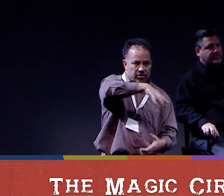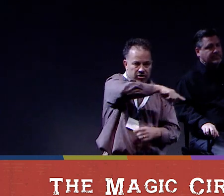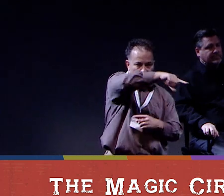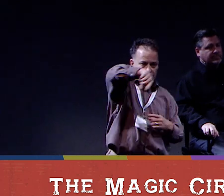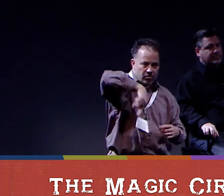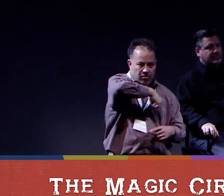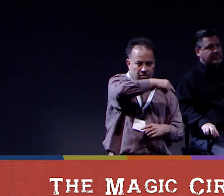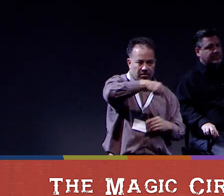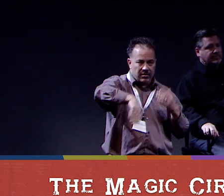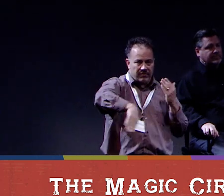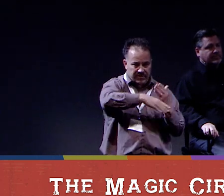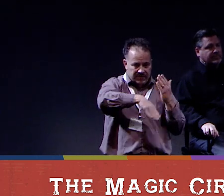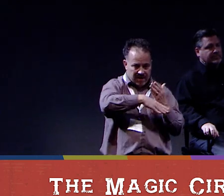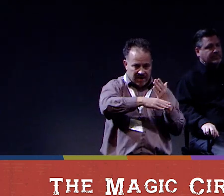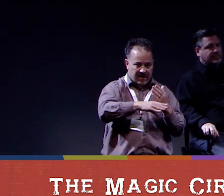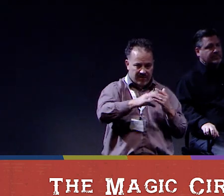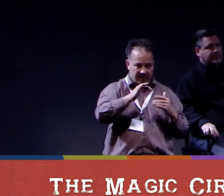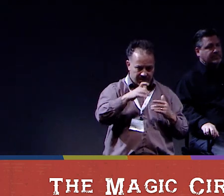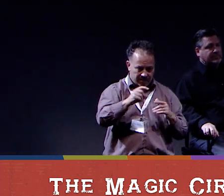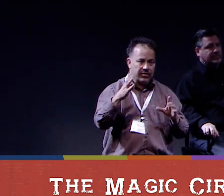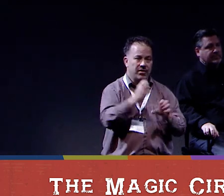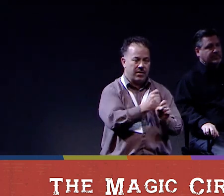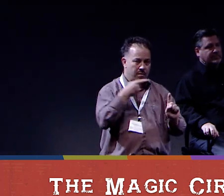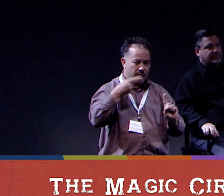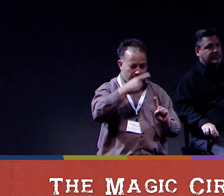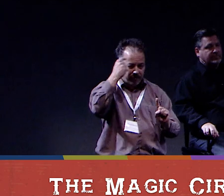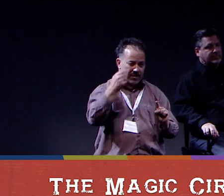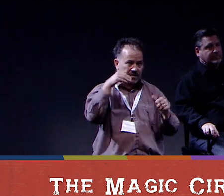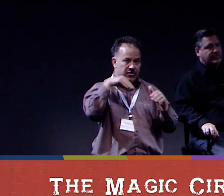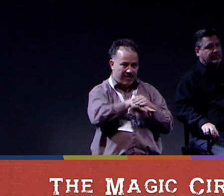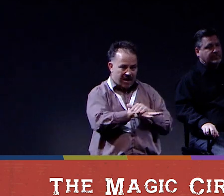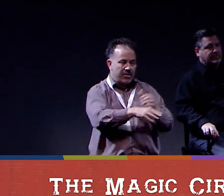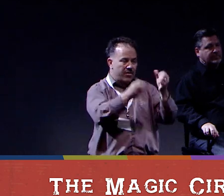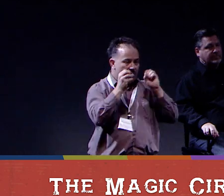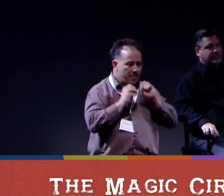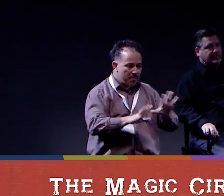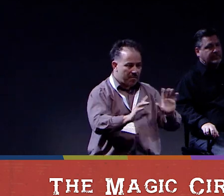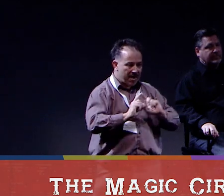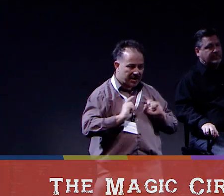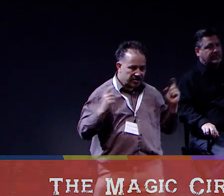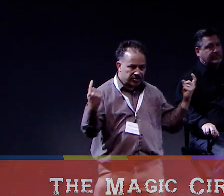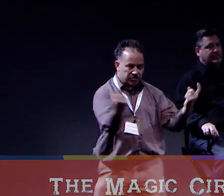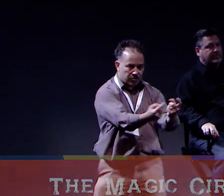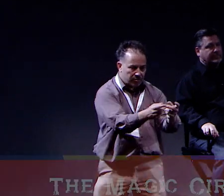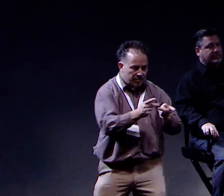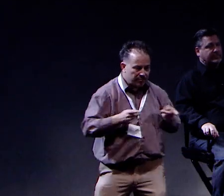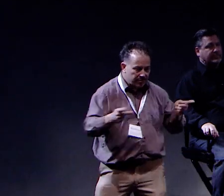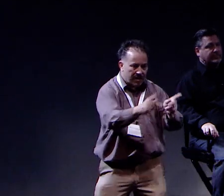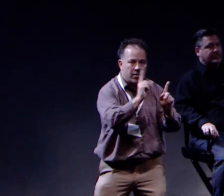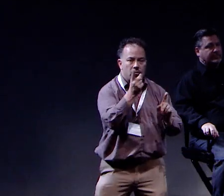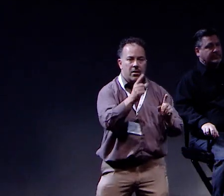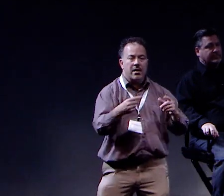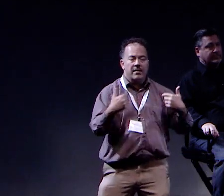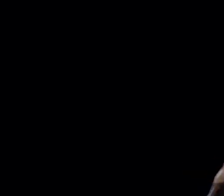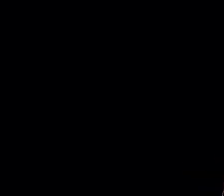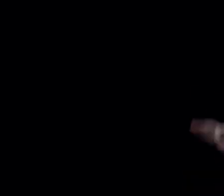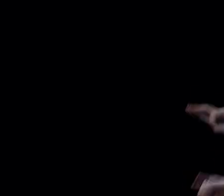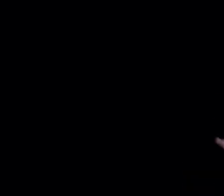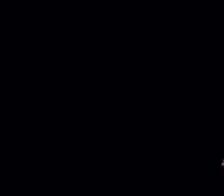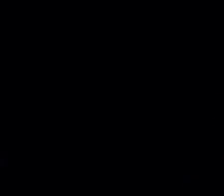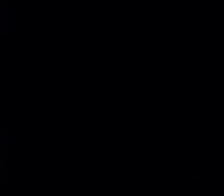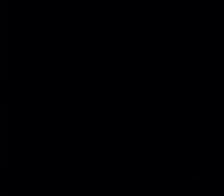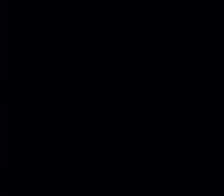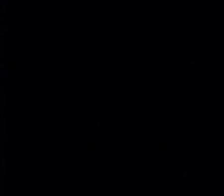kick a ball into a net, you get a point. Because you've entered the magic circle, the space where the game takes place. And